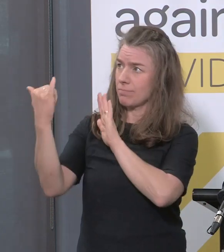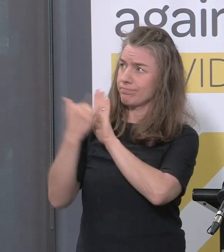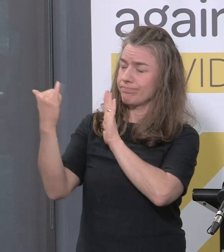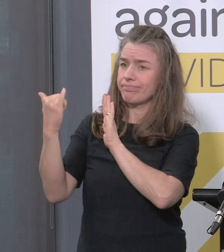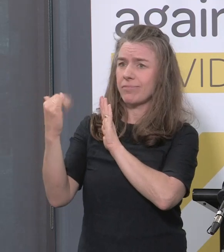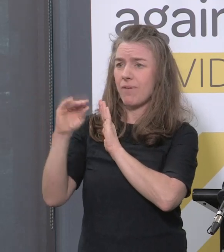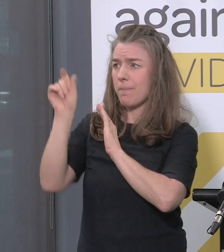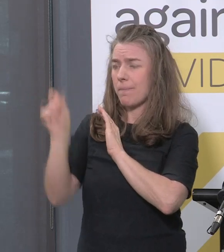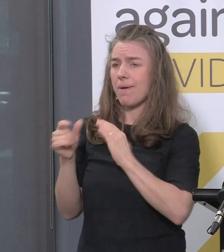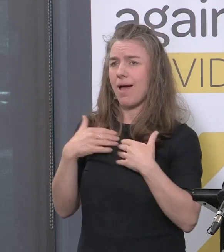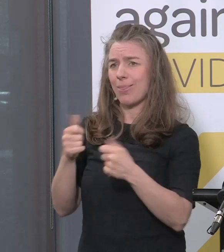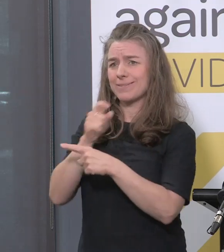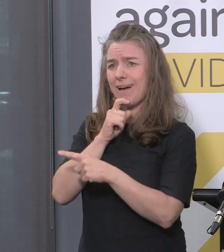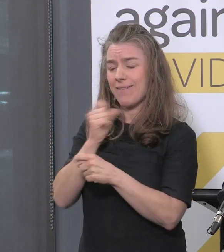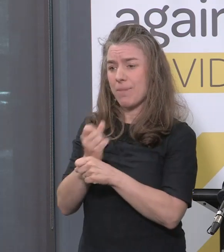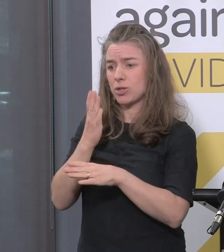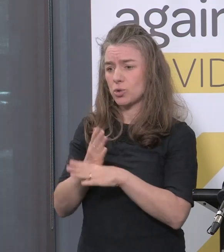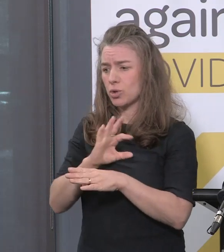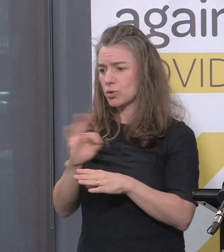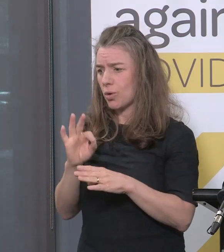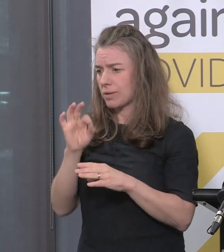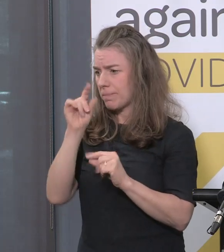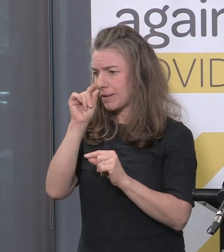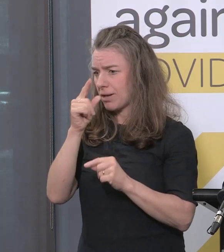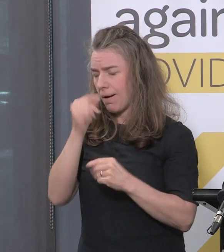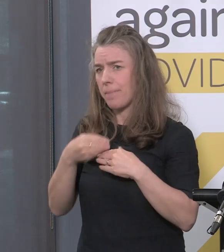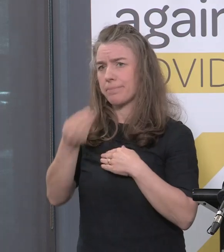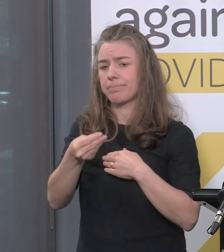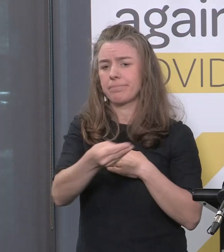residual potential for infecting others.